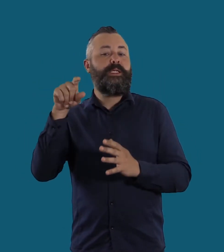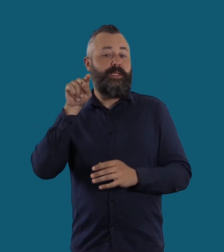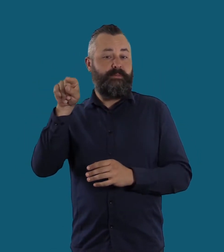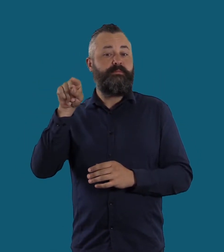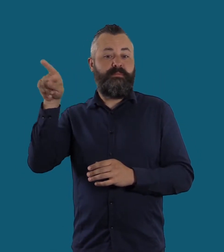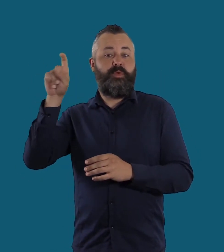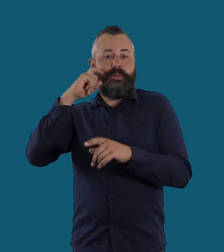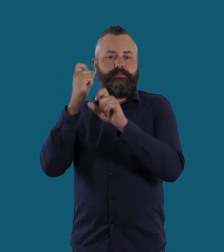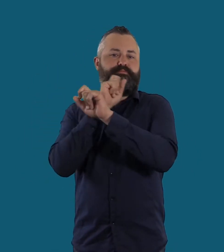including Facebook and Twitter.